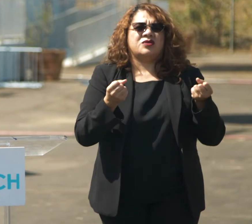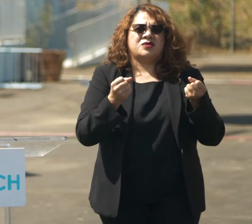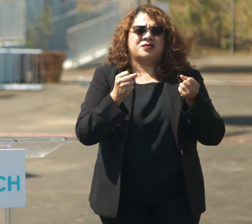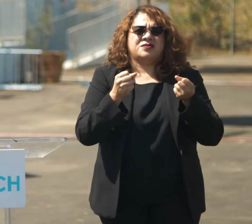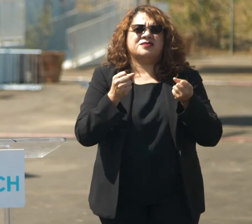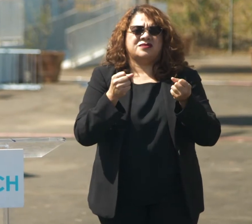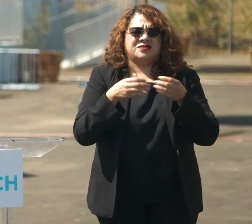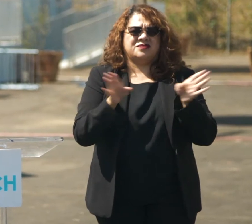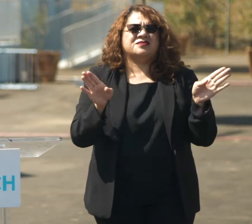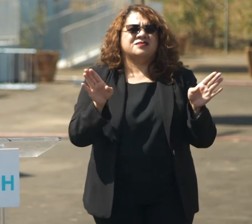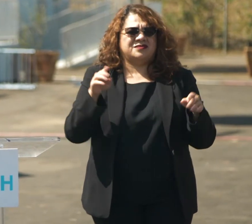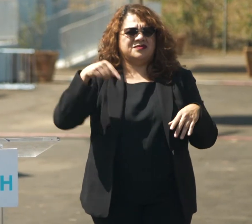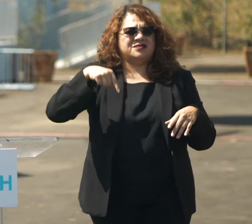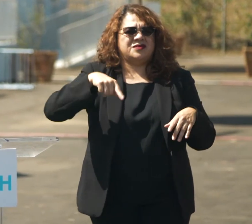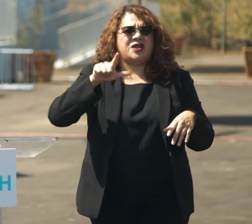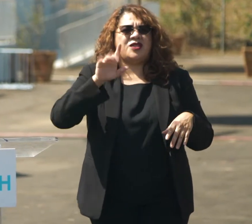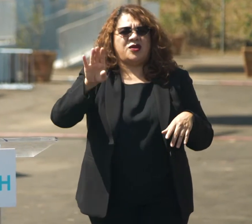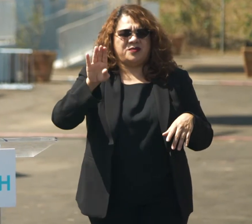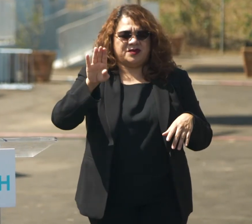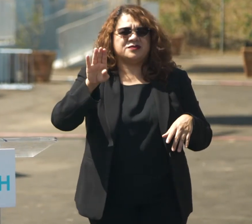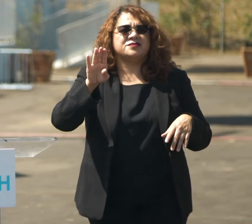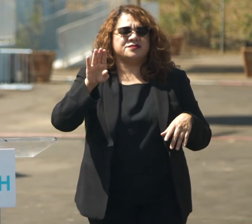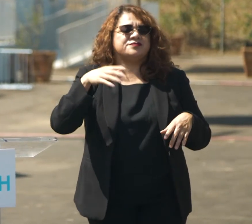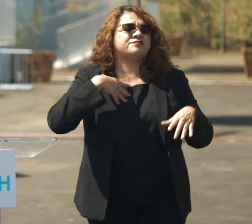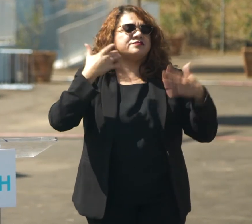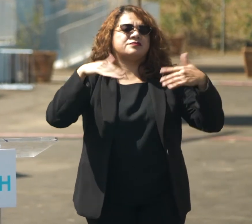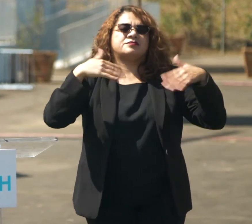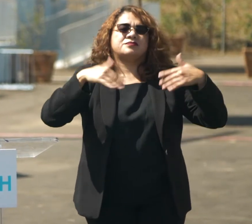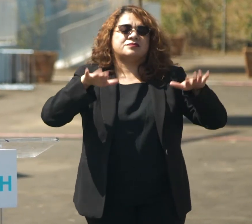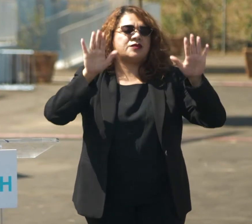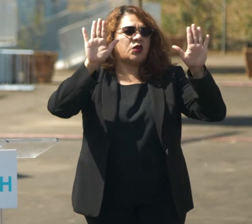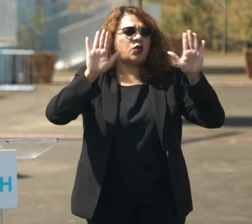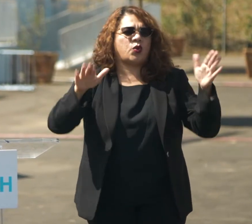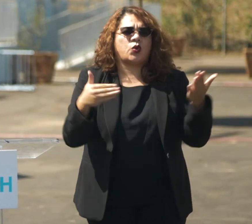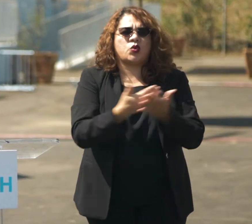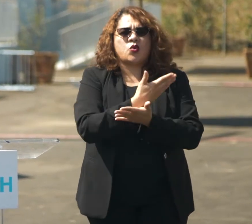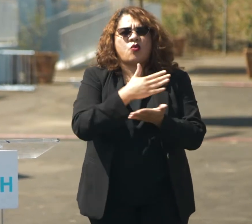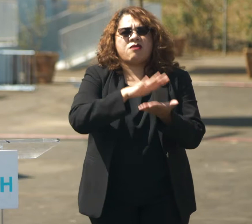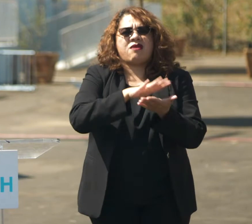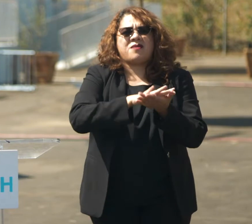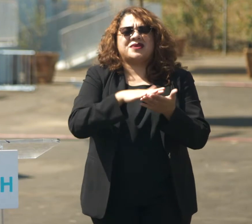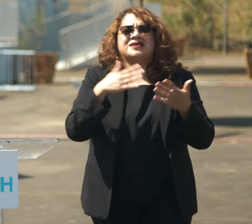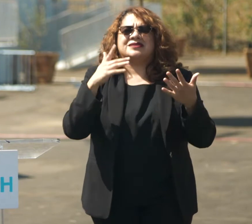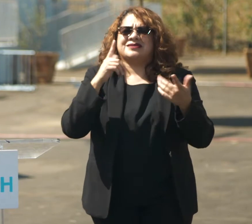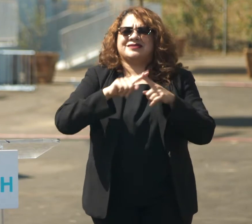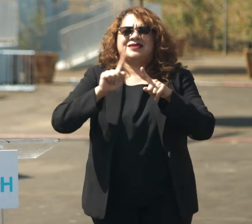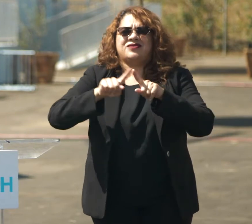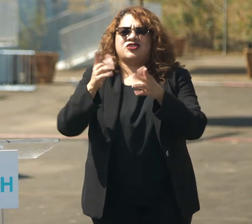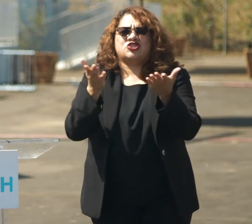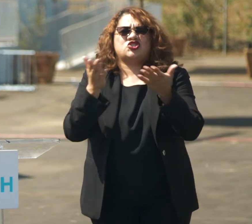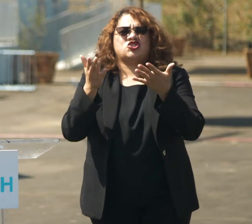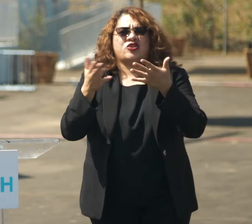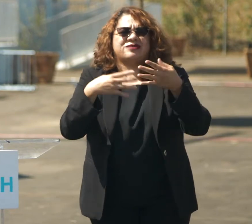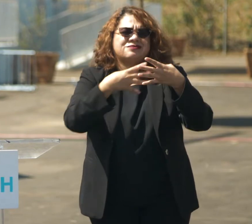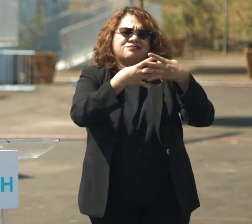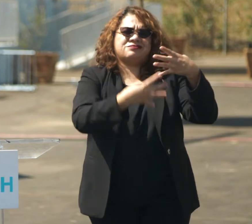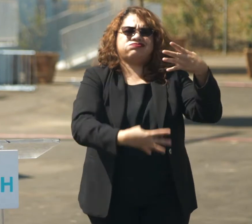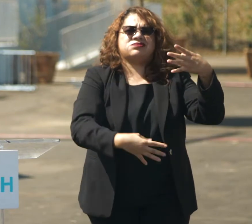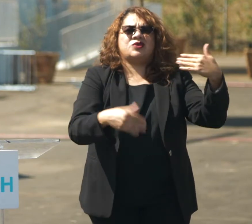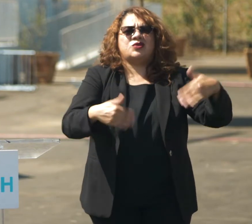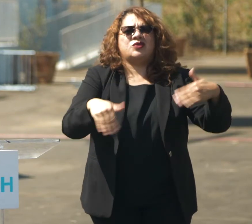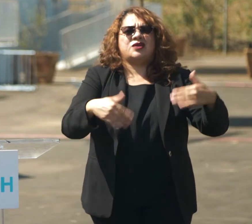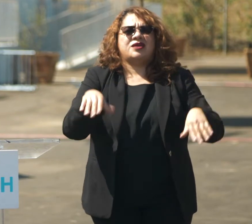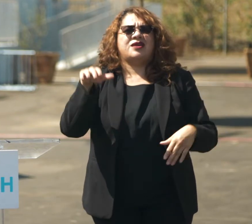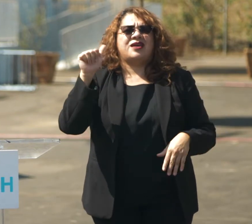to celebrate with us this incredible new campus, an incredible new set of services that we're bringing forth. The New Atlantic